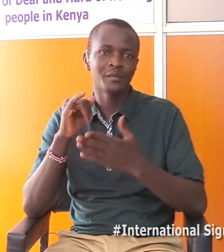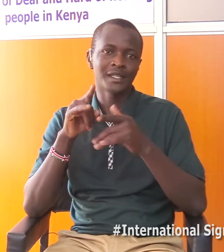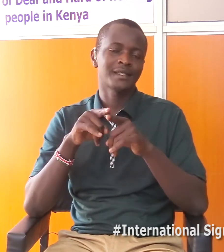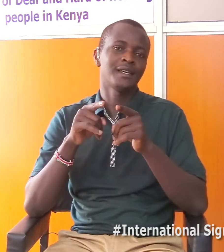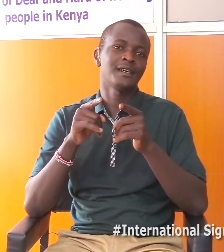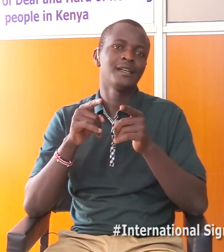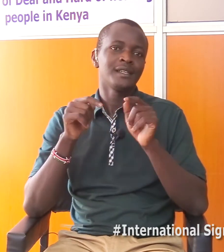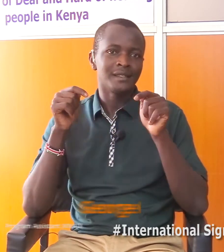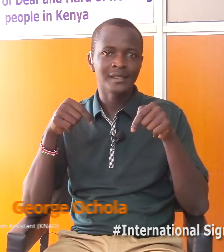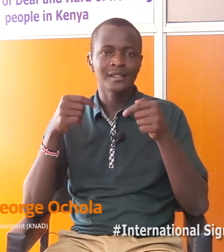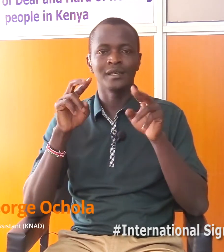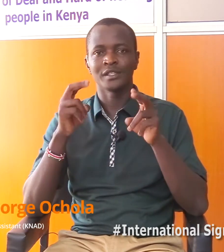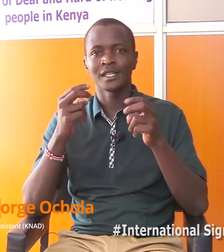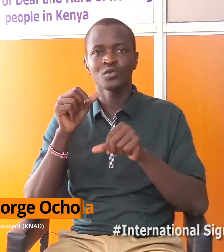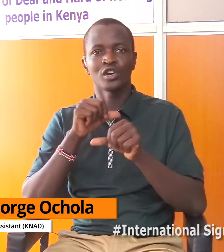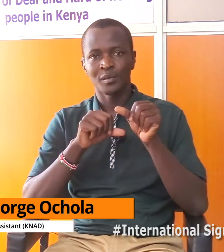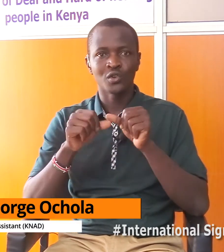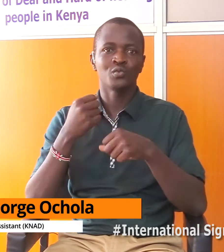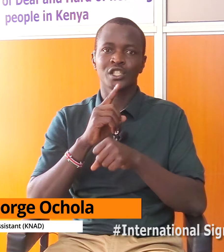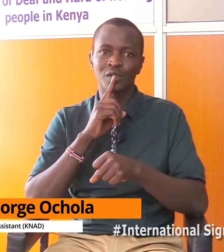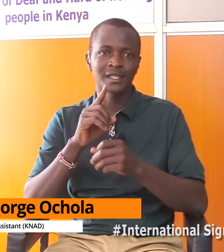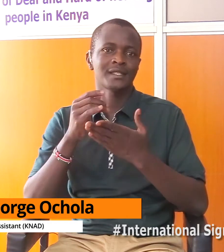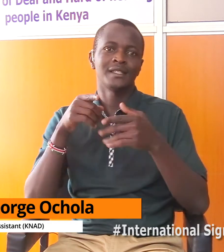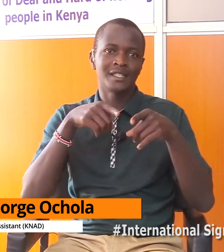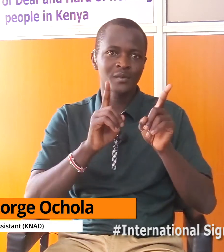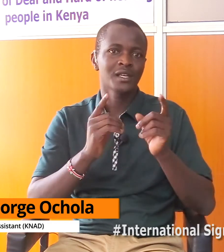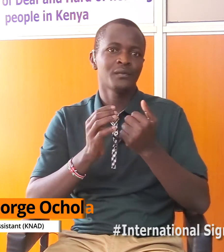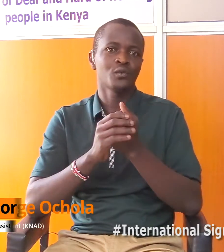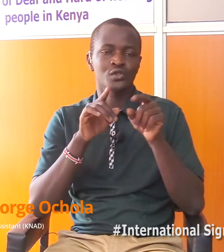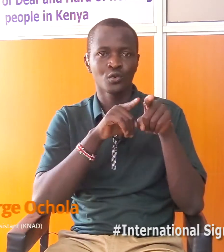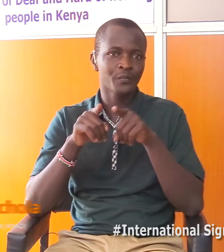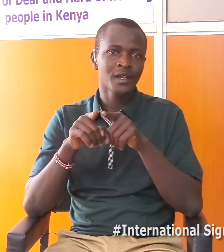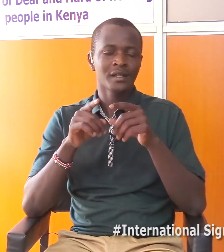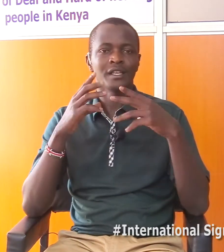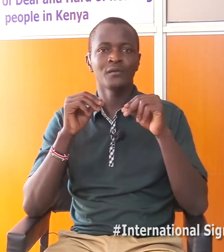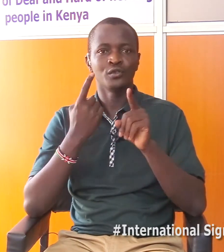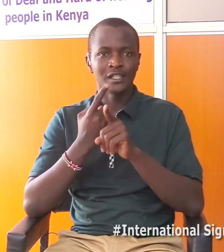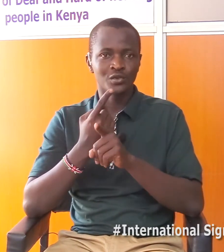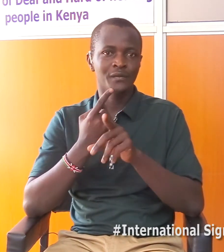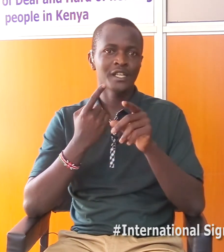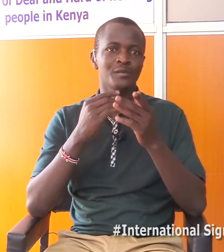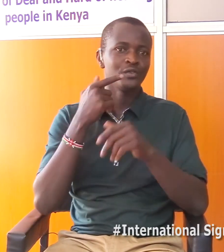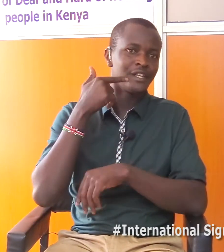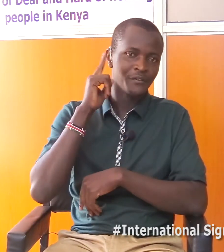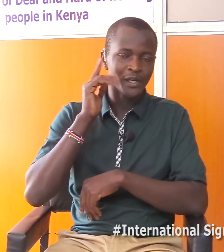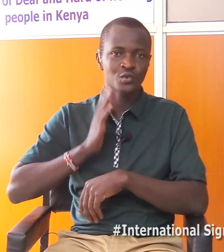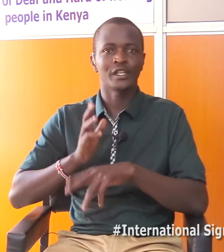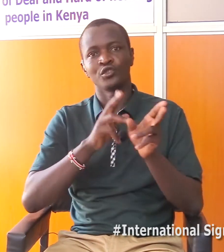that this theme is just all about to make sure that themselves also, there's no difference between the deaf person and